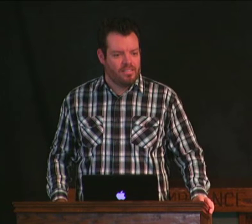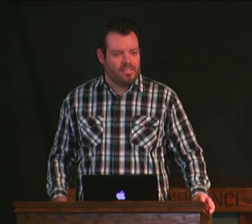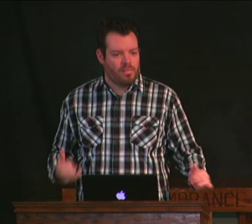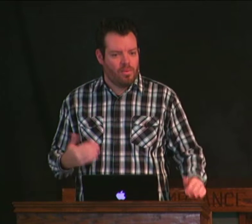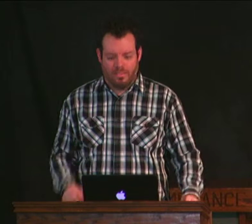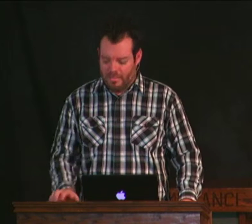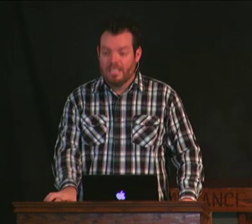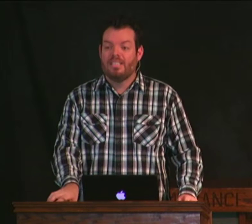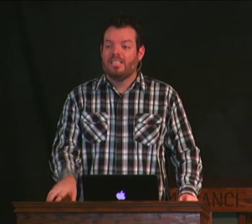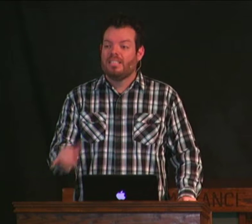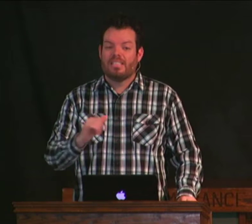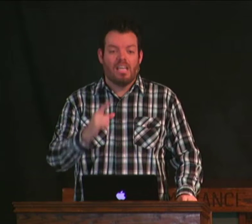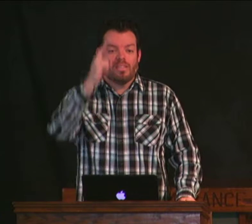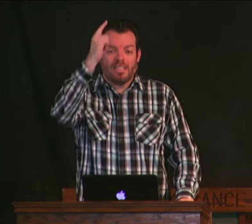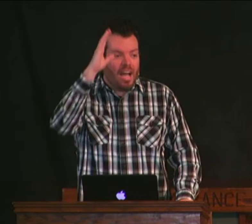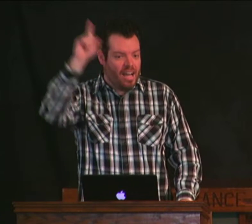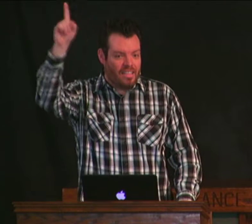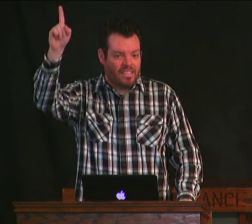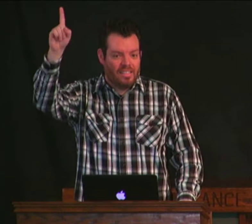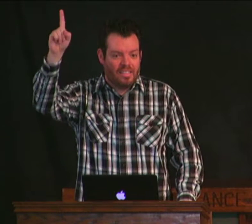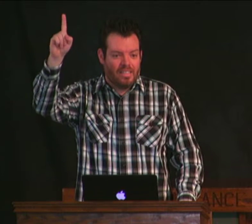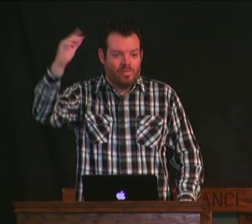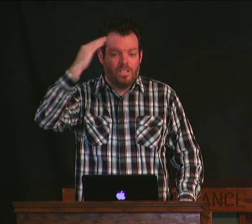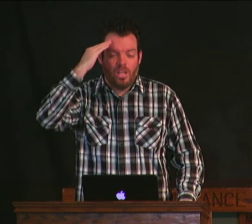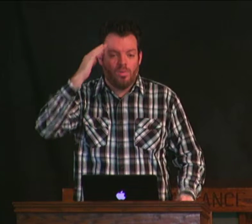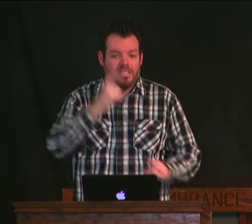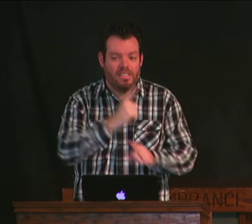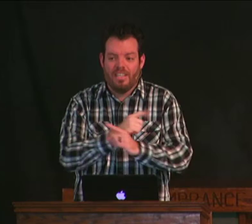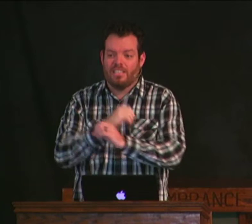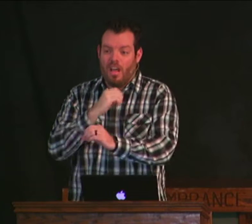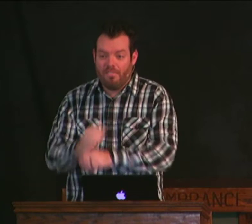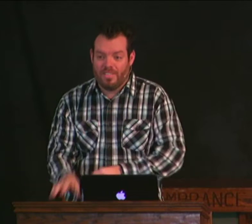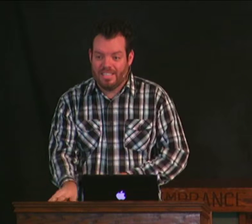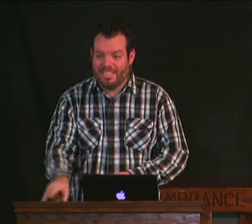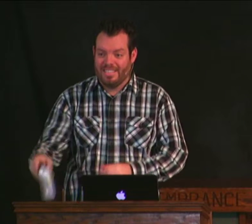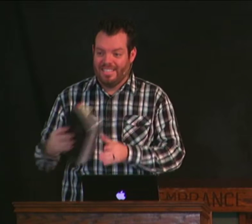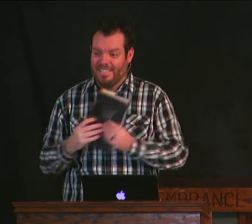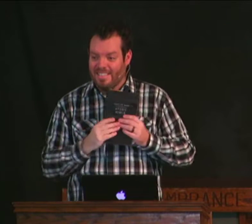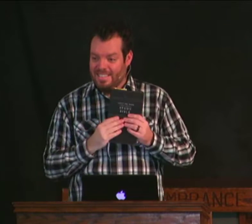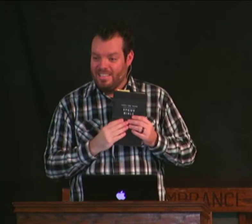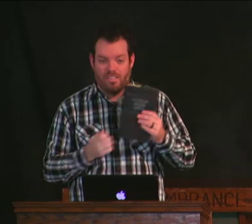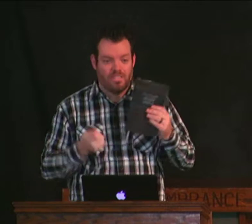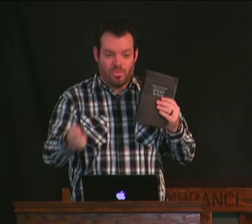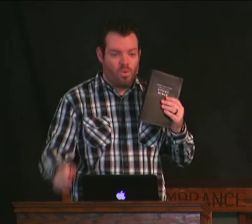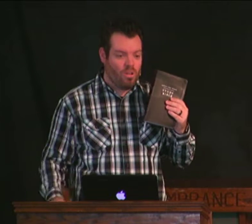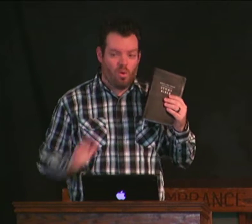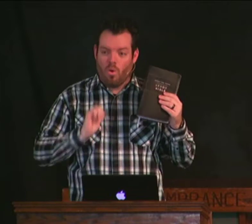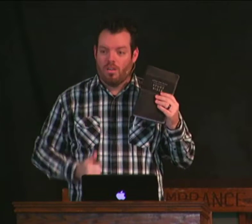They play well. Same with God. What do you know? Defense and offense. You have the sword, the whole armor of